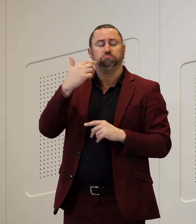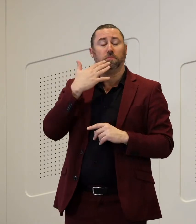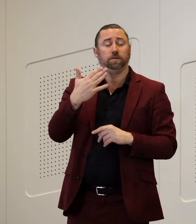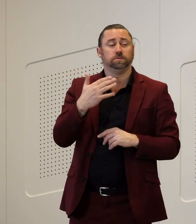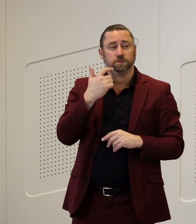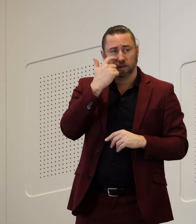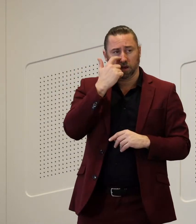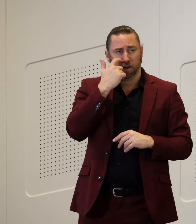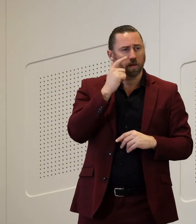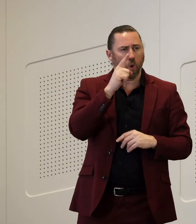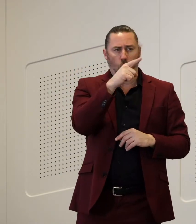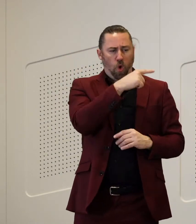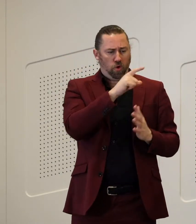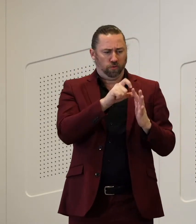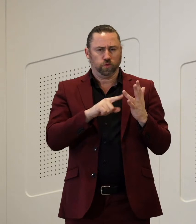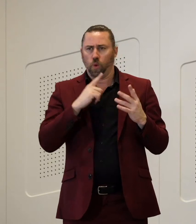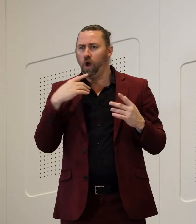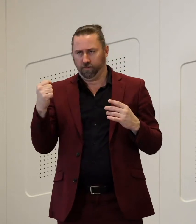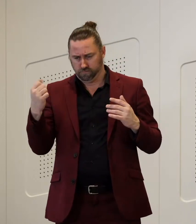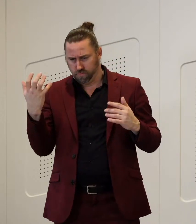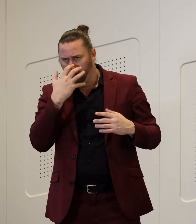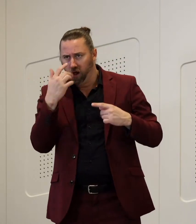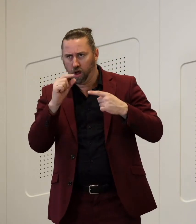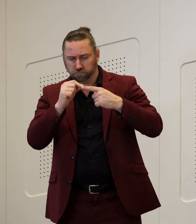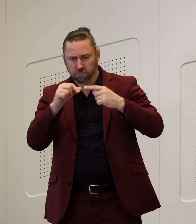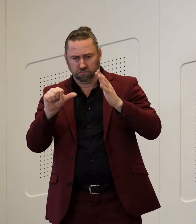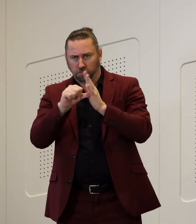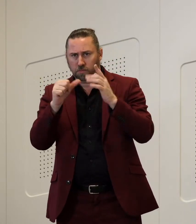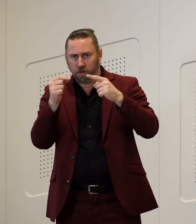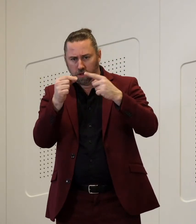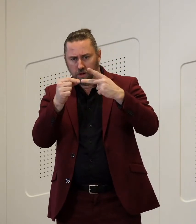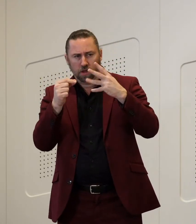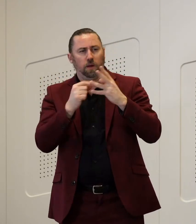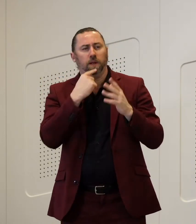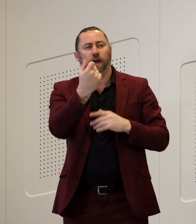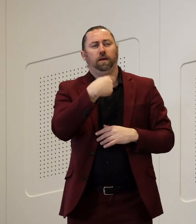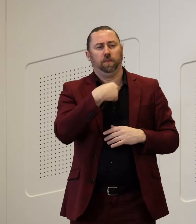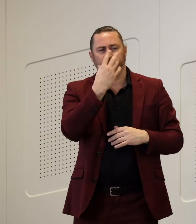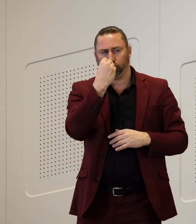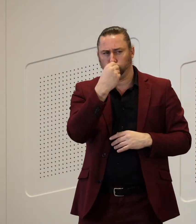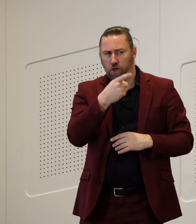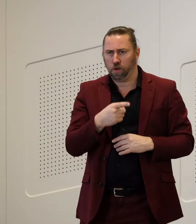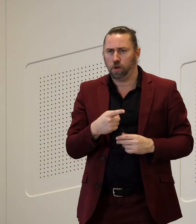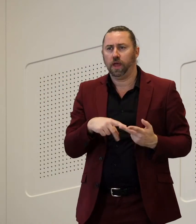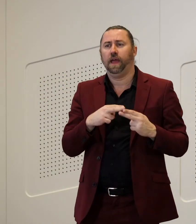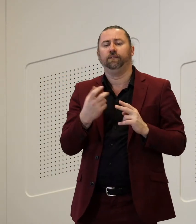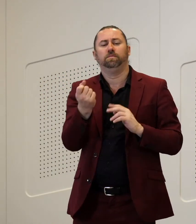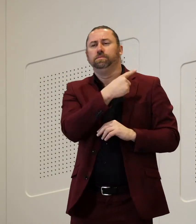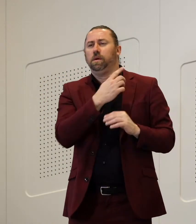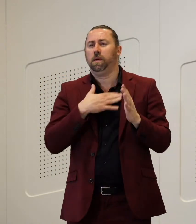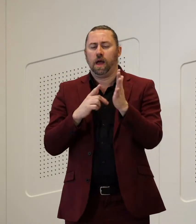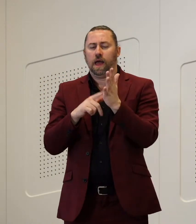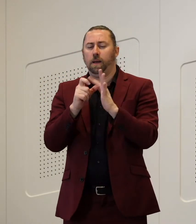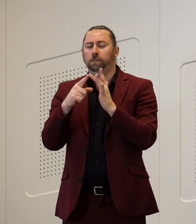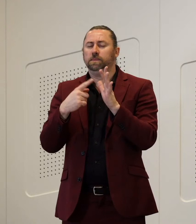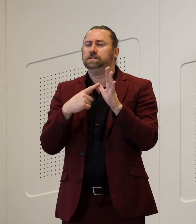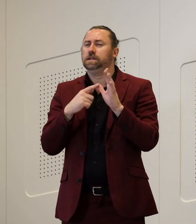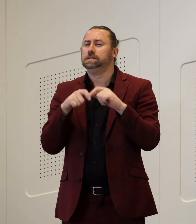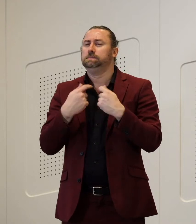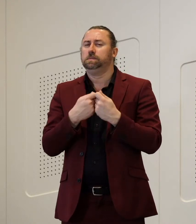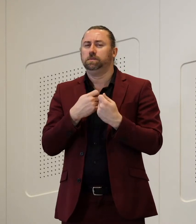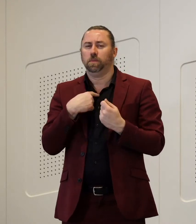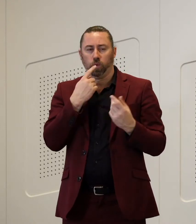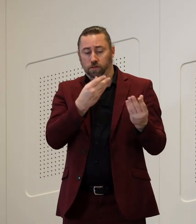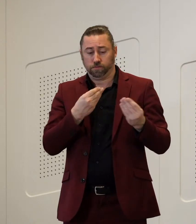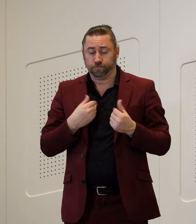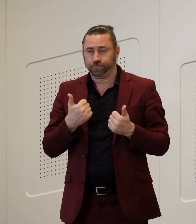you. There are a lot of checks in place. As I said, please send me those photos. If you send them to the media team, they'll get them to me. Thank